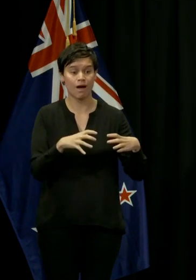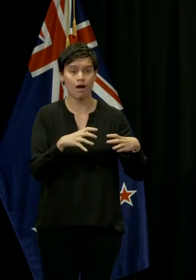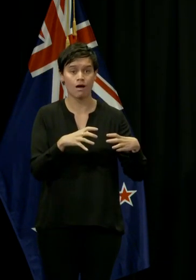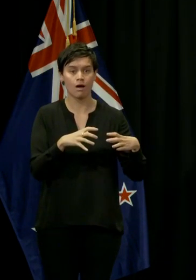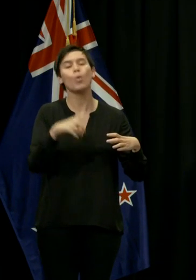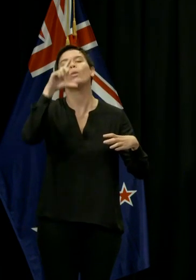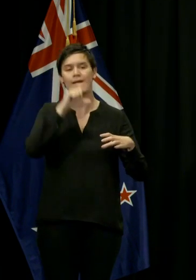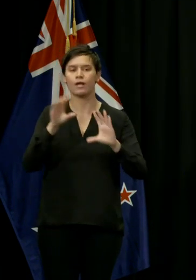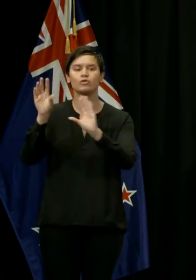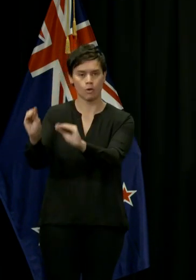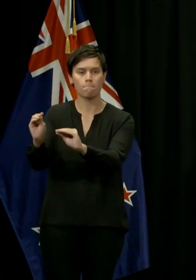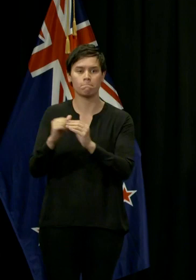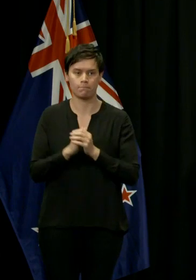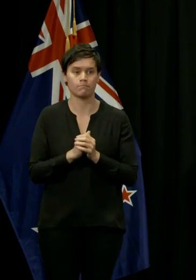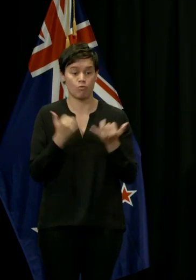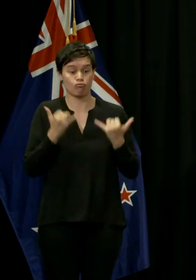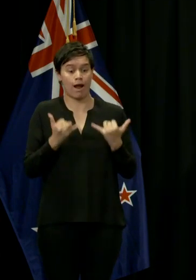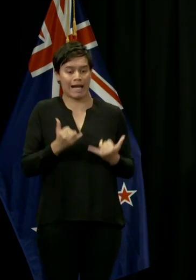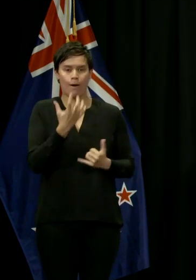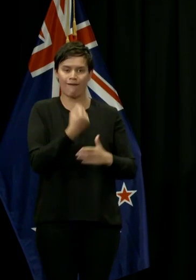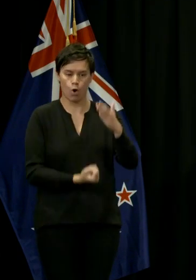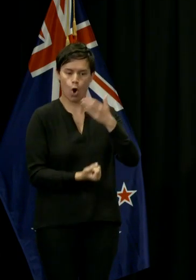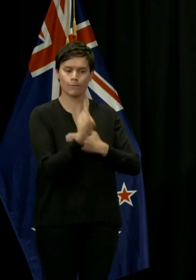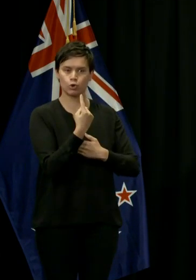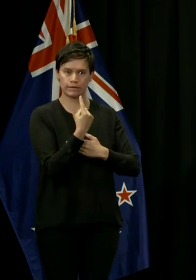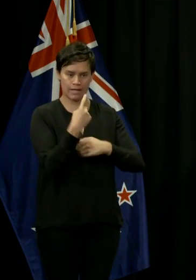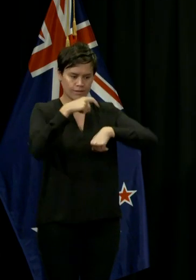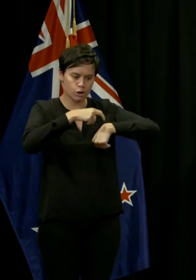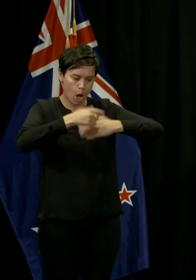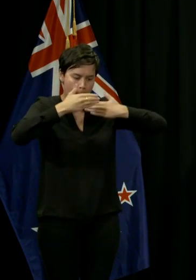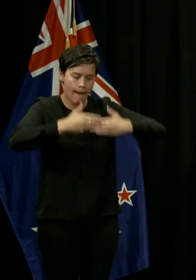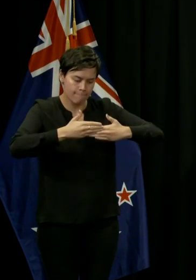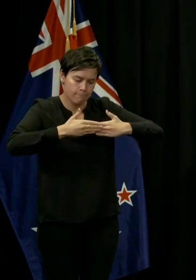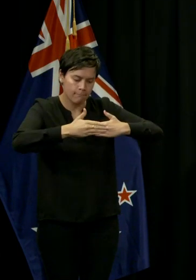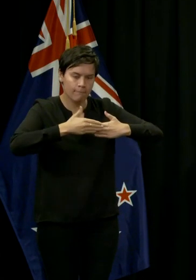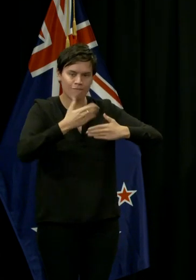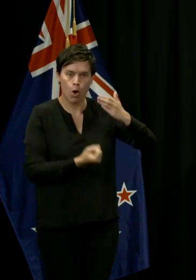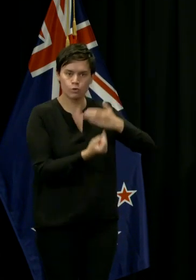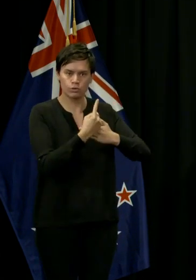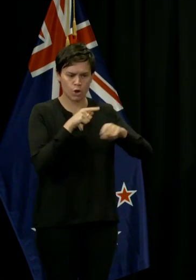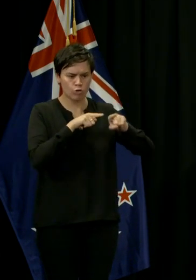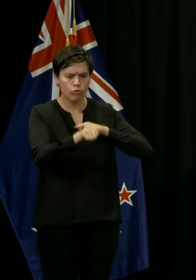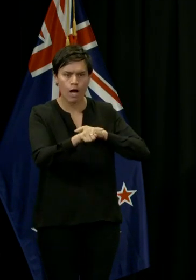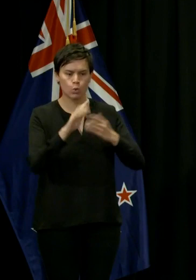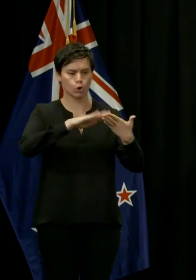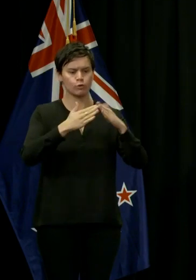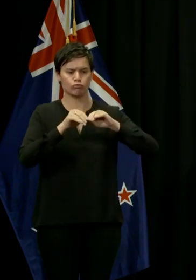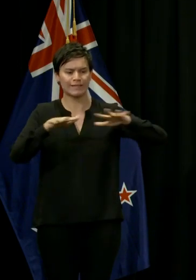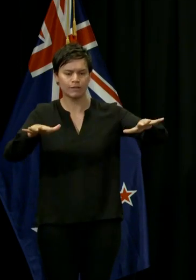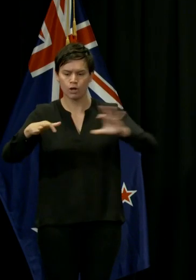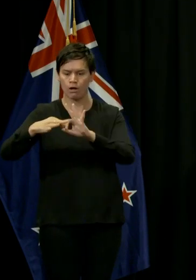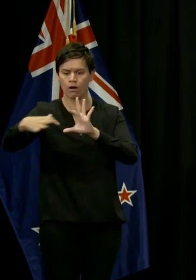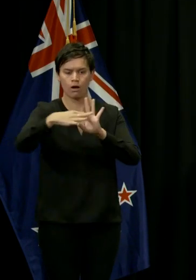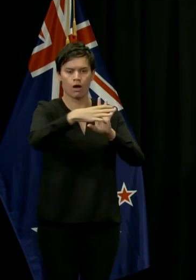Right now, we have a window of opportunity to break the chain of community transmission, to contain